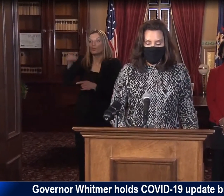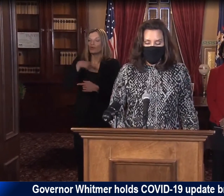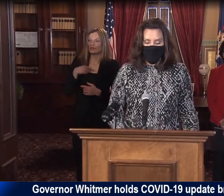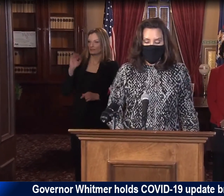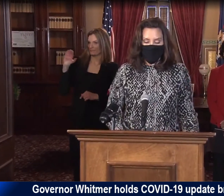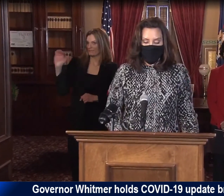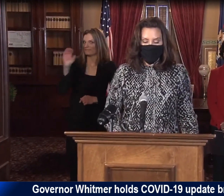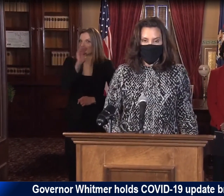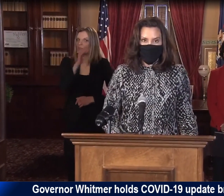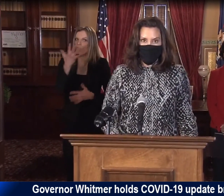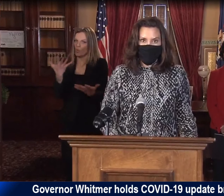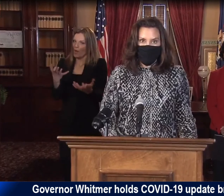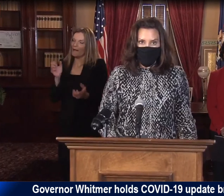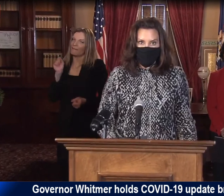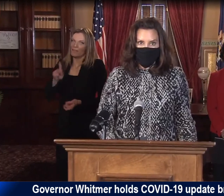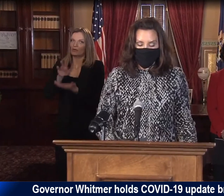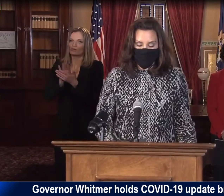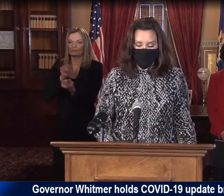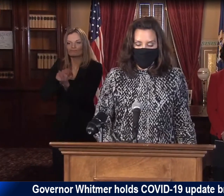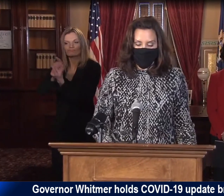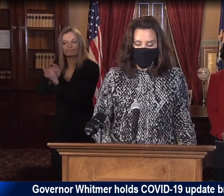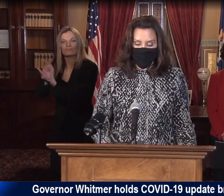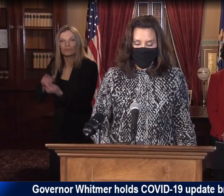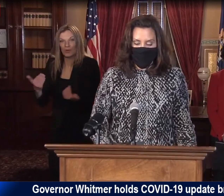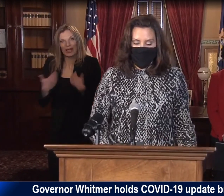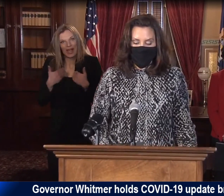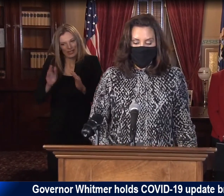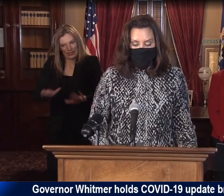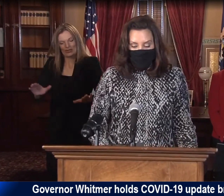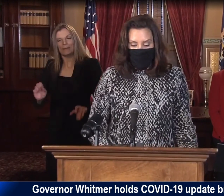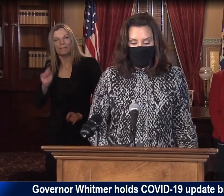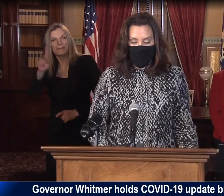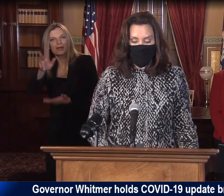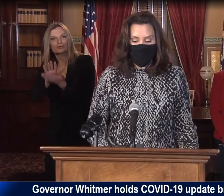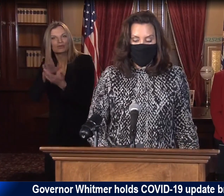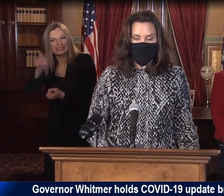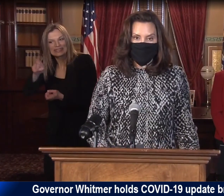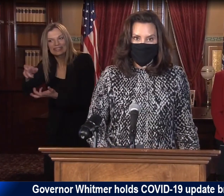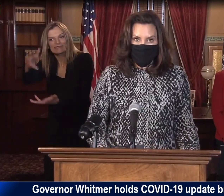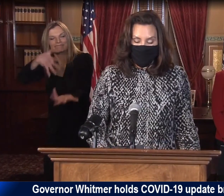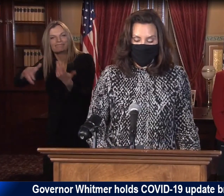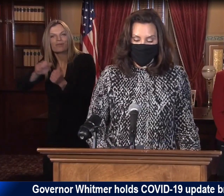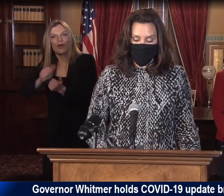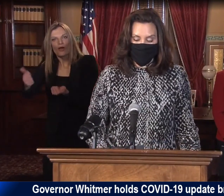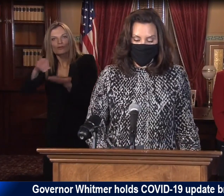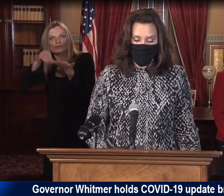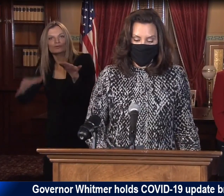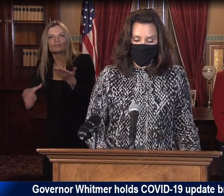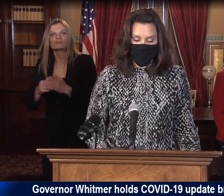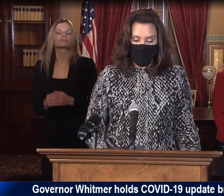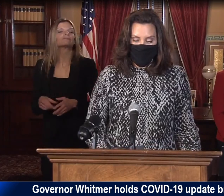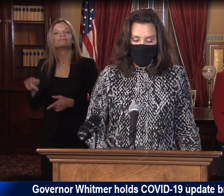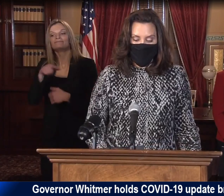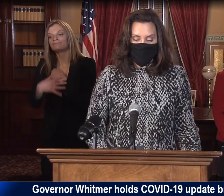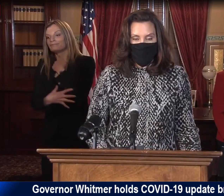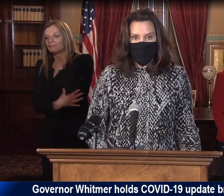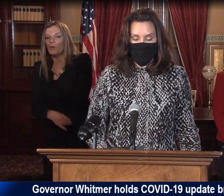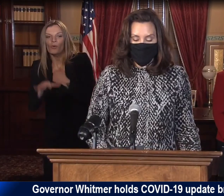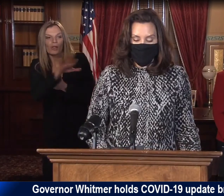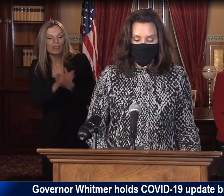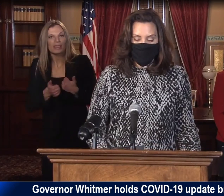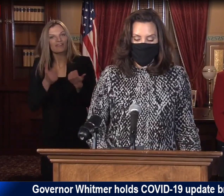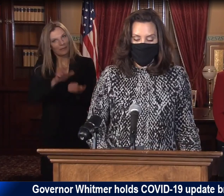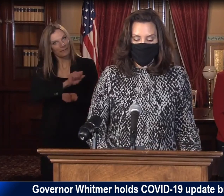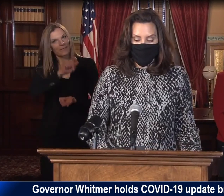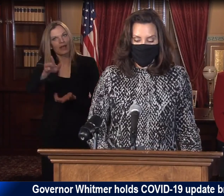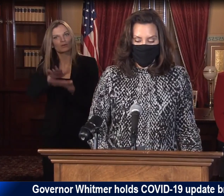possible, especially for our youngest students, especially for economically disadvantaged students, and students